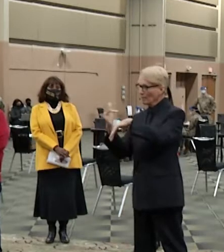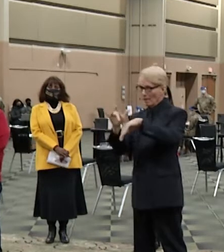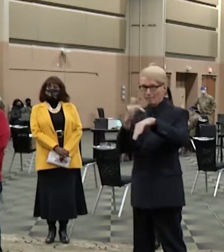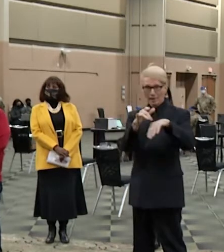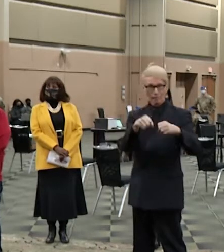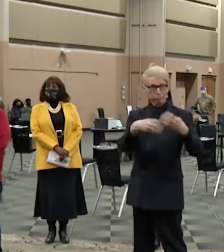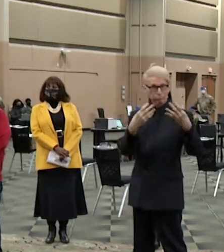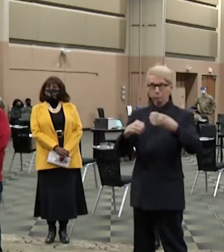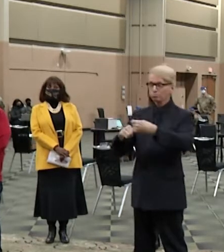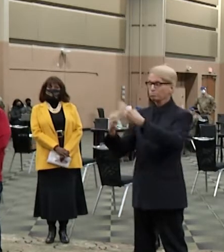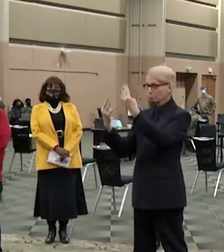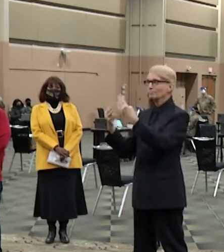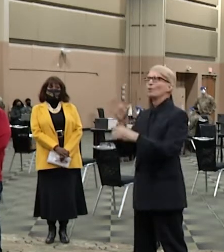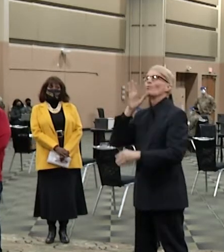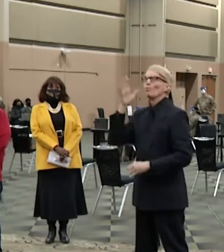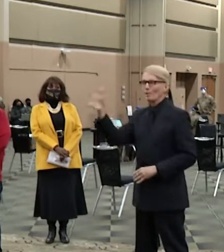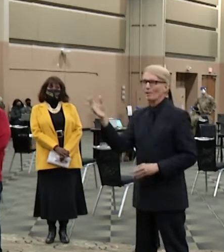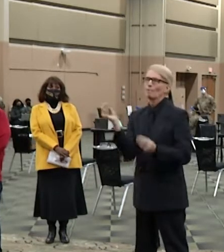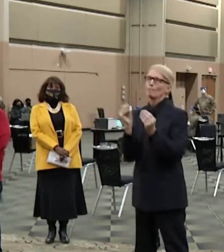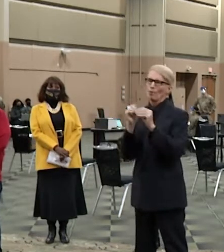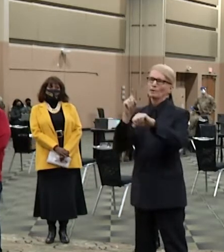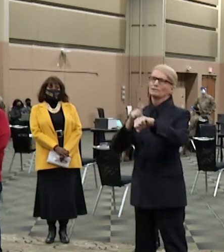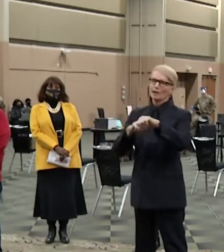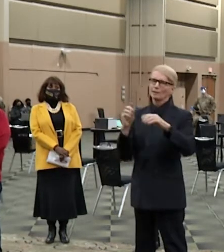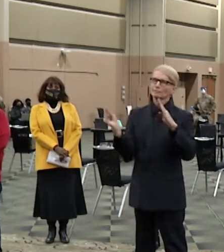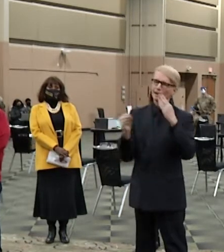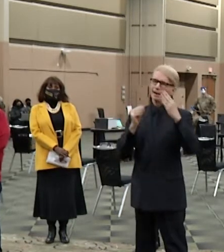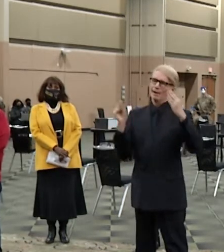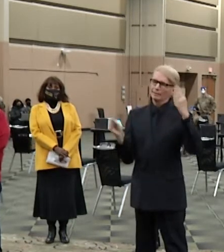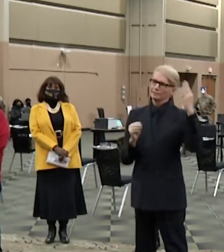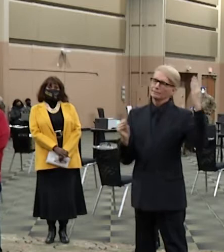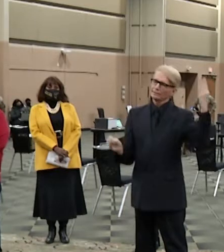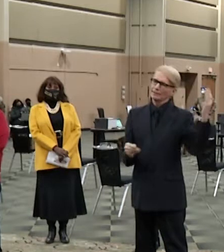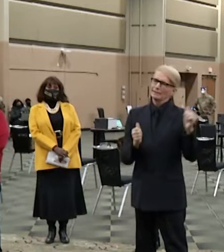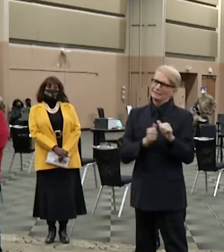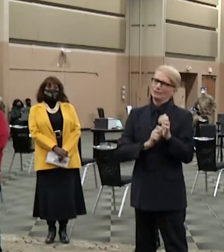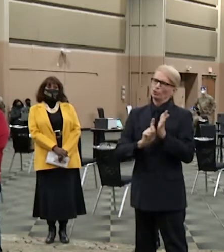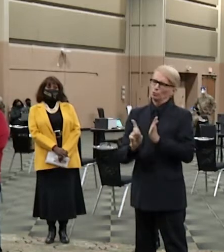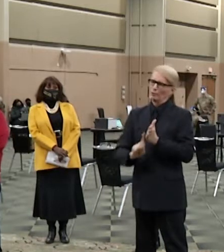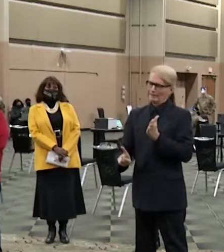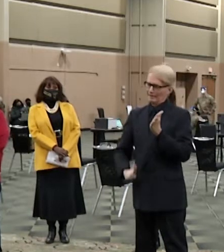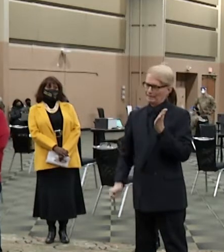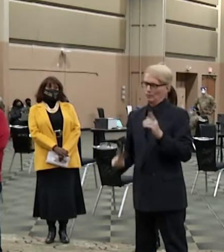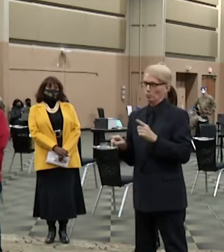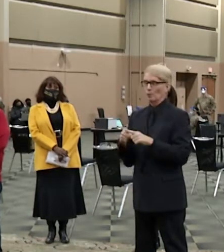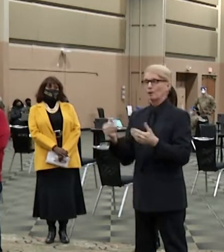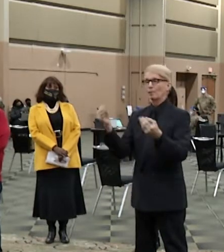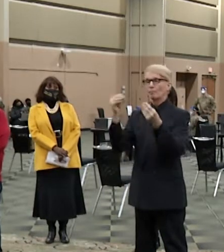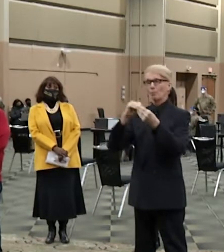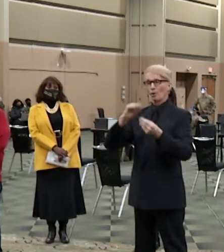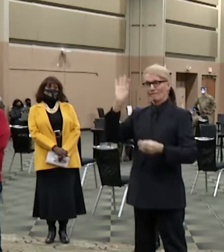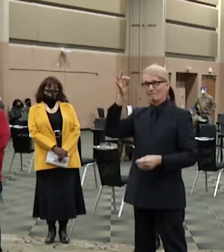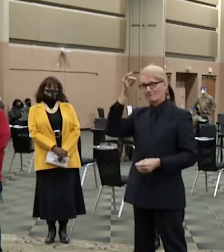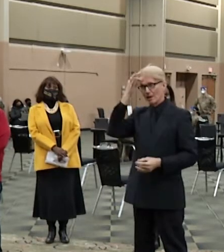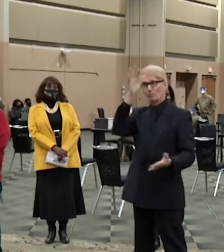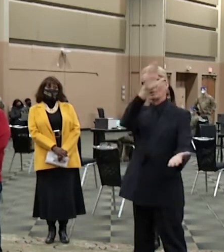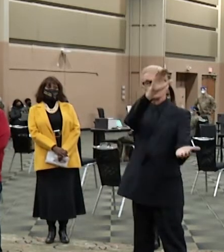available. More appointment times will be added each week as more federal vaccine supply is